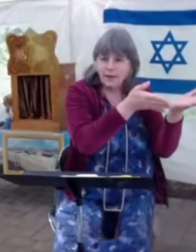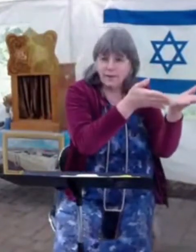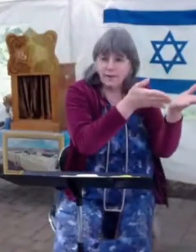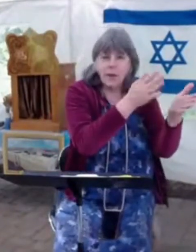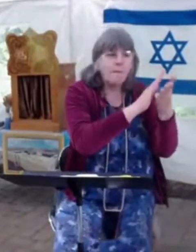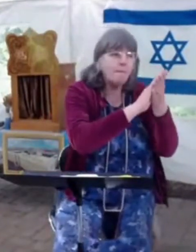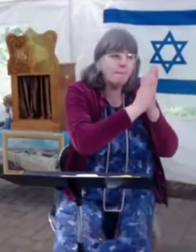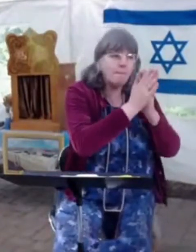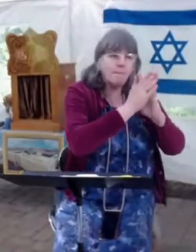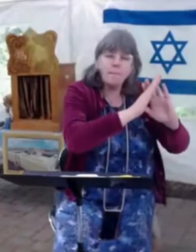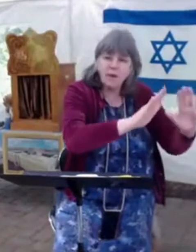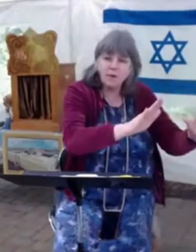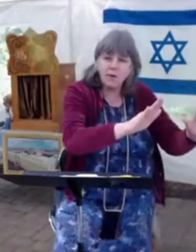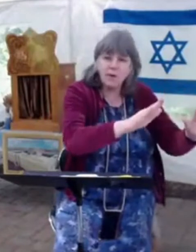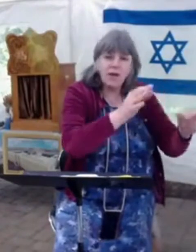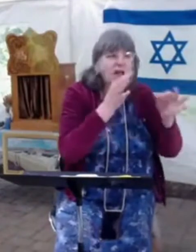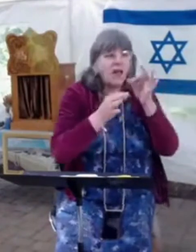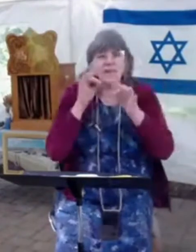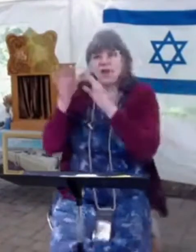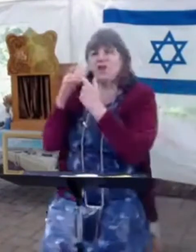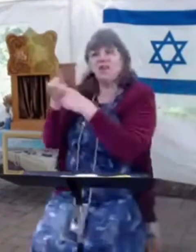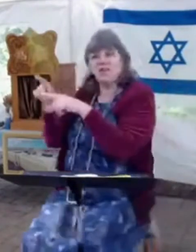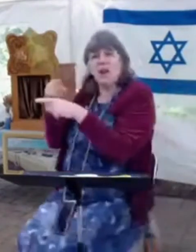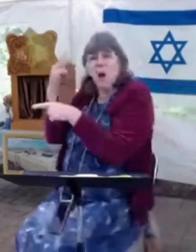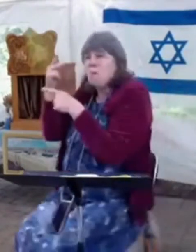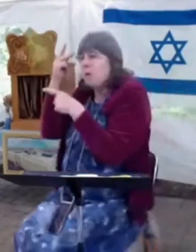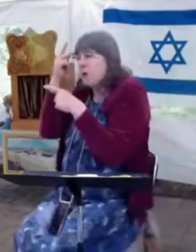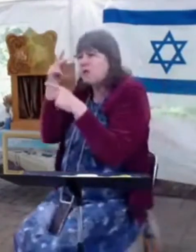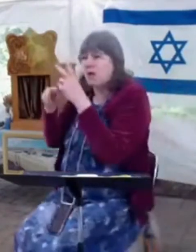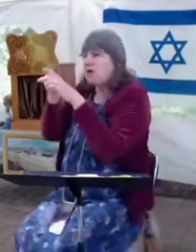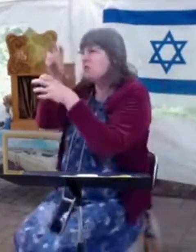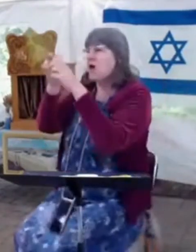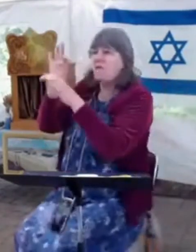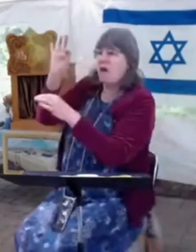peaceful people. We are what we eat. Is that the slide?